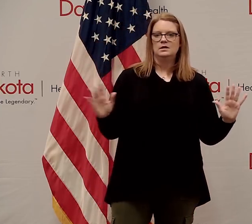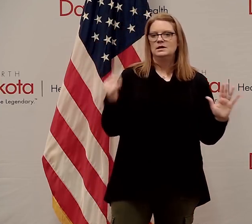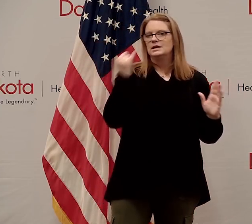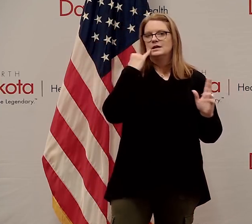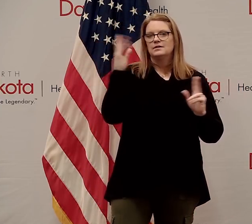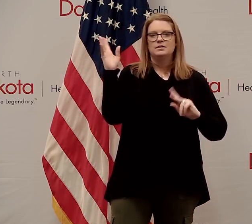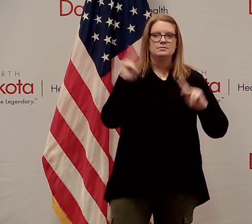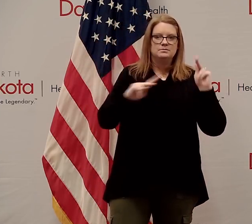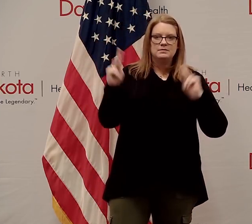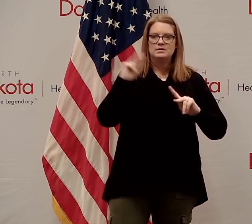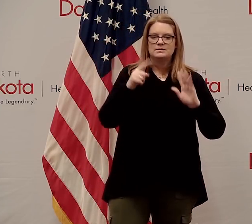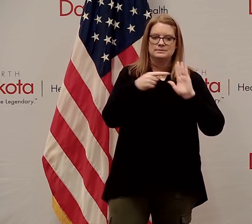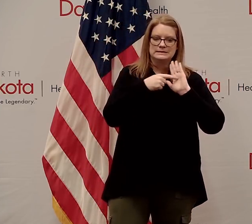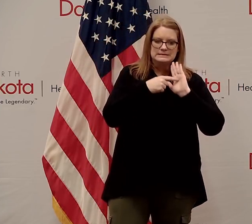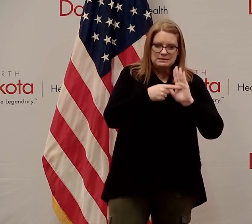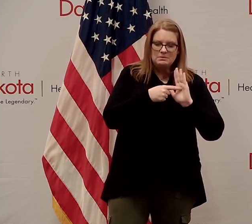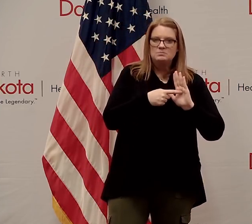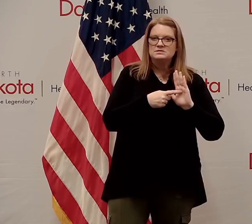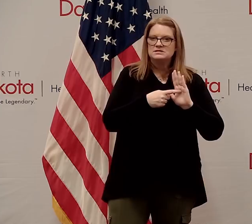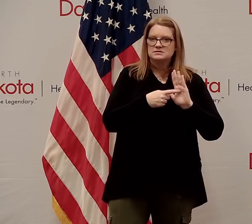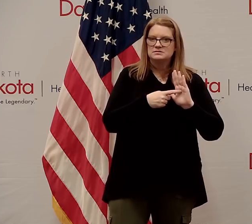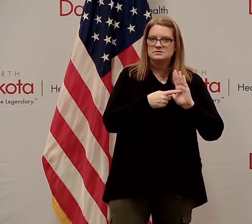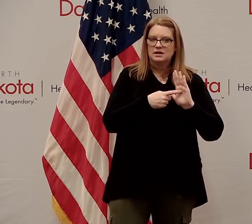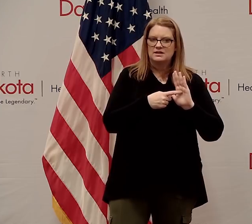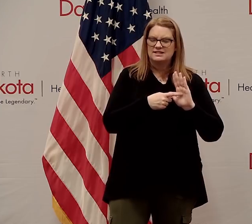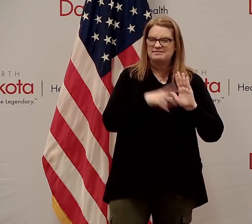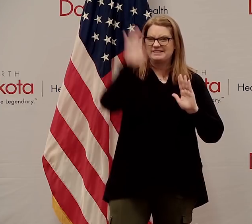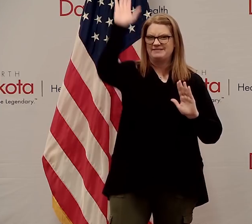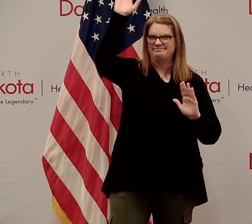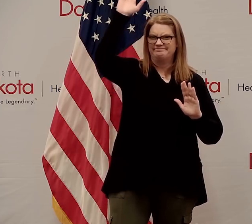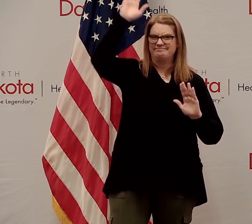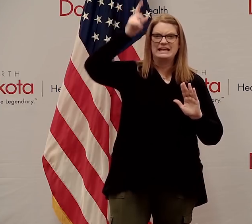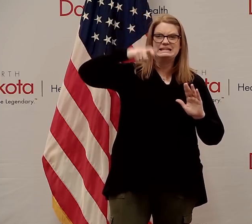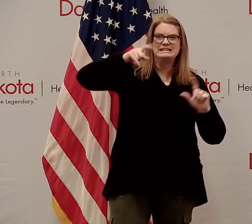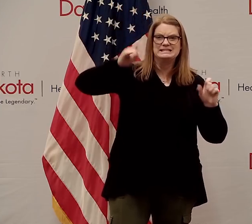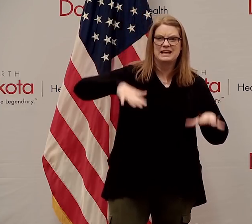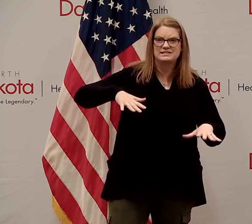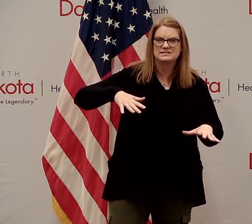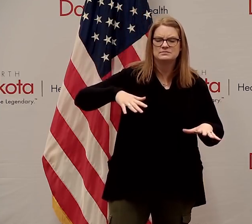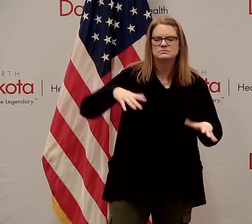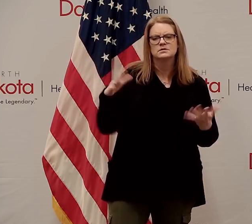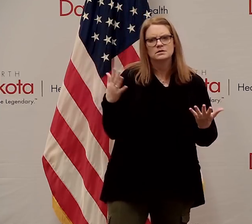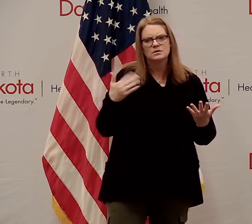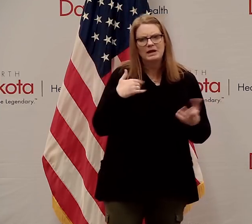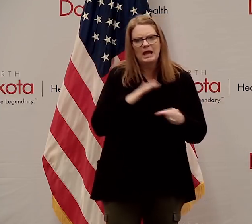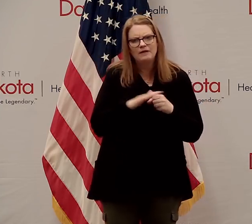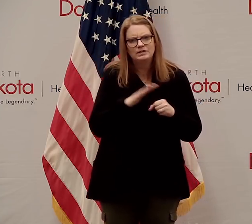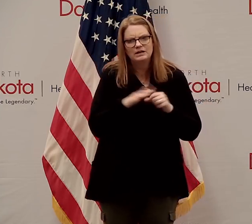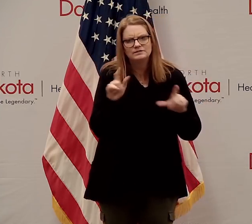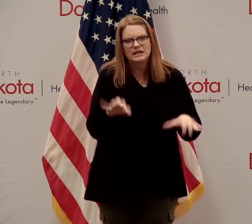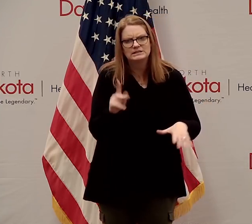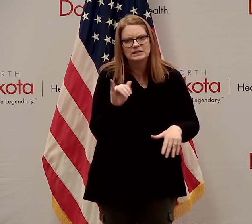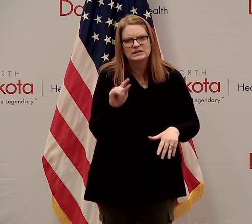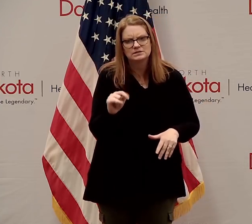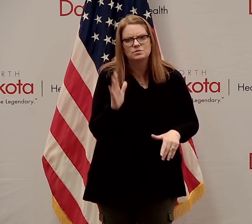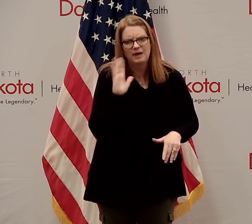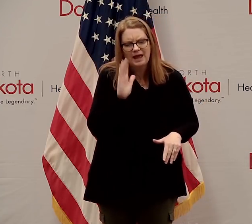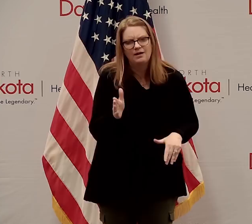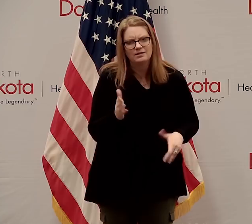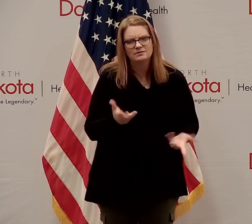people have got symptoms and they're symptomatic and want to get tested, there are enough test kits in North Dakota to be tested. So